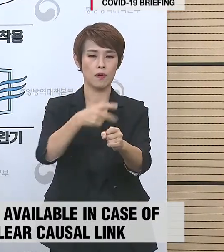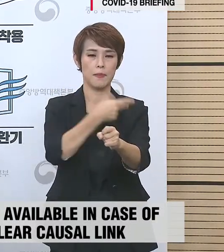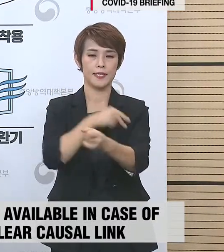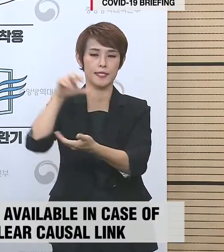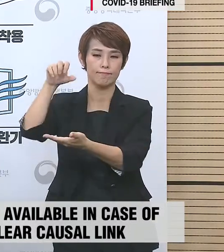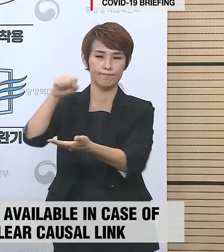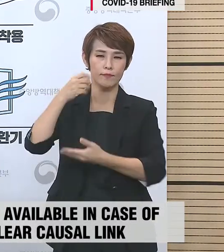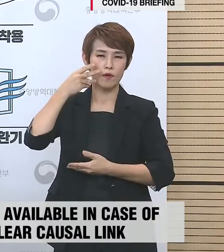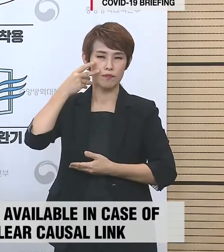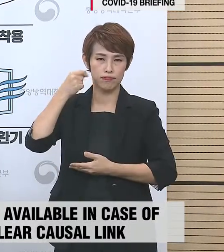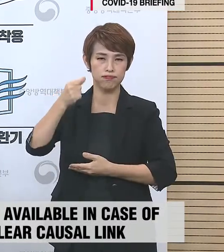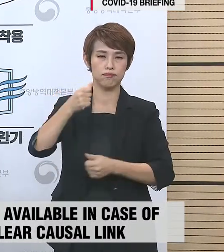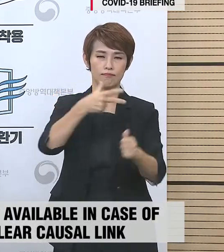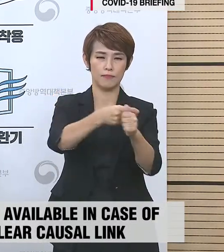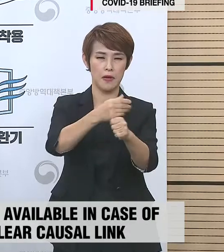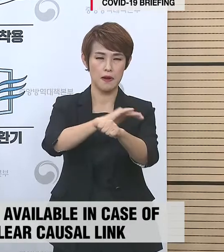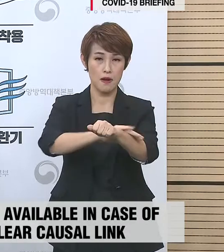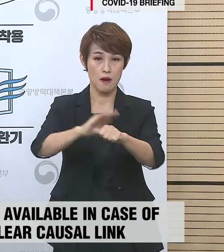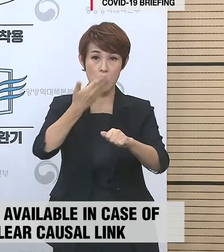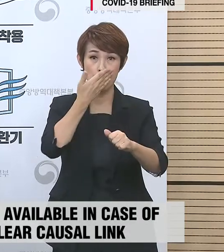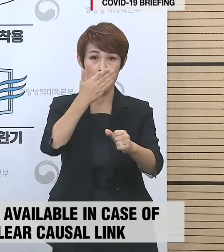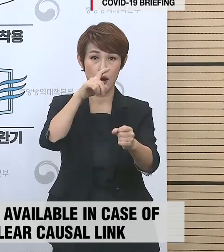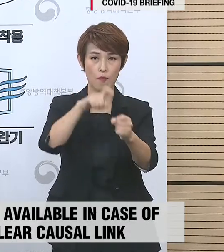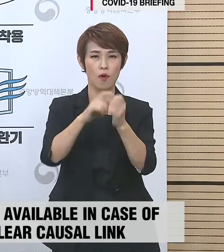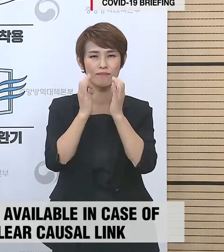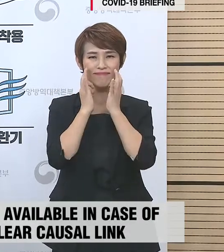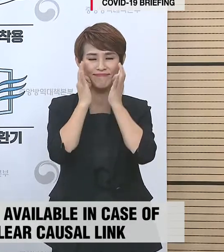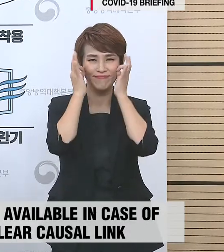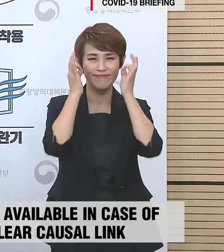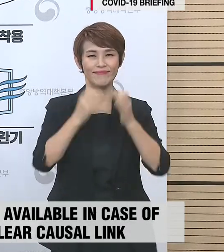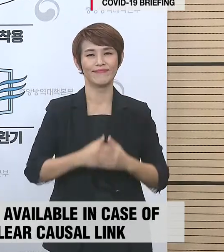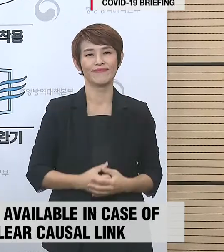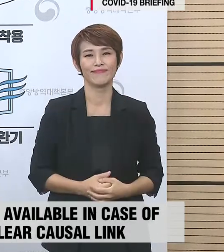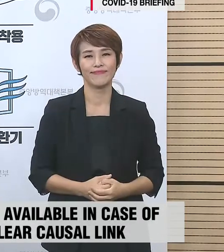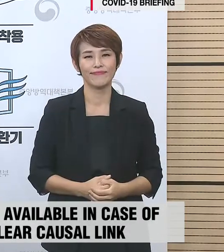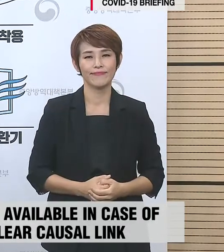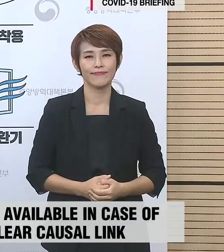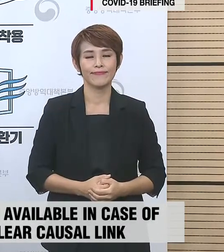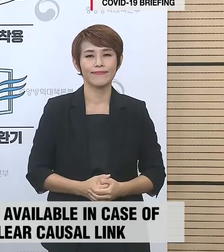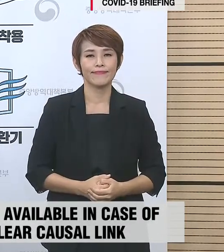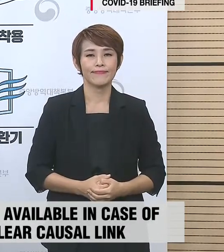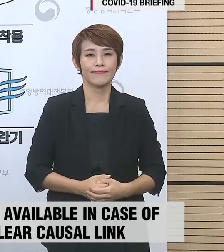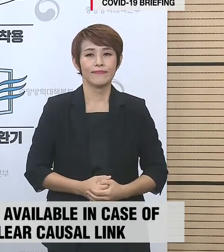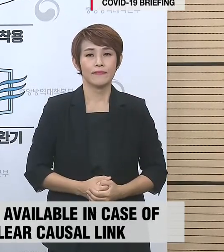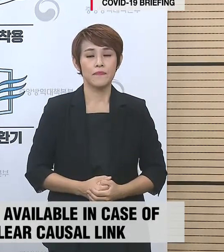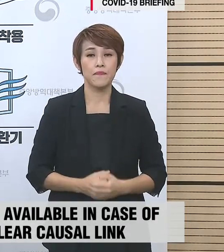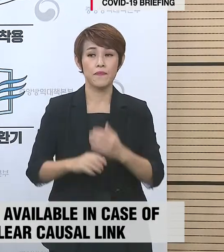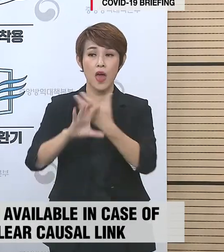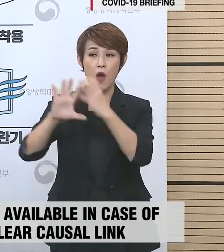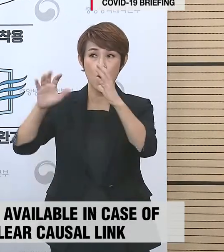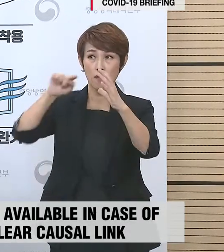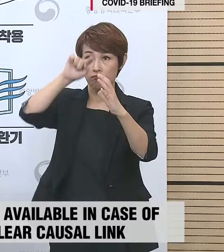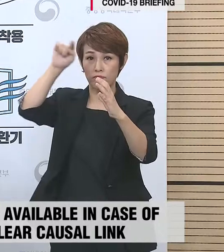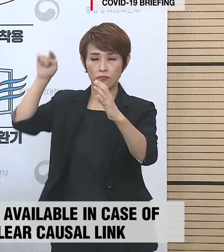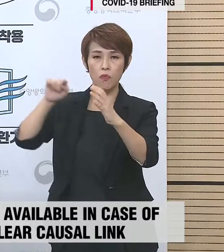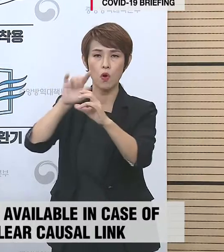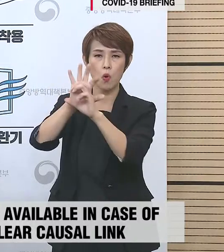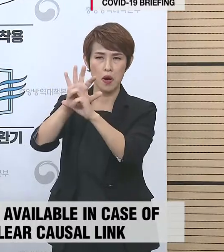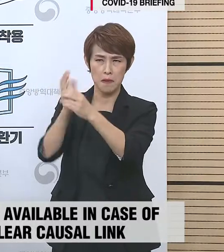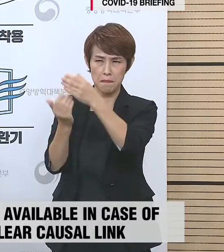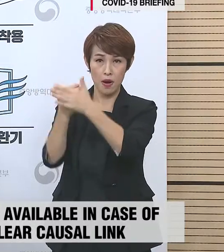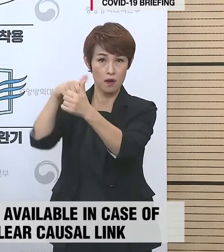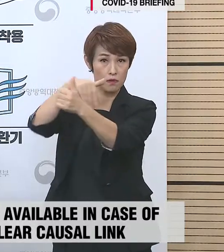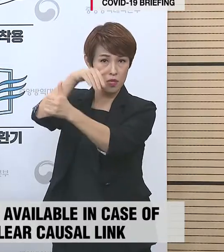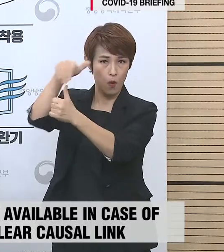no insufficiencies when it comes to the vaccination rollout in the latter half of this year, and we will also exert our full efforts to this